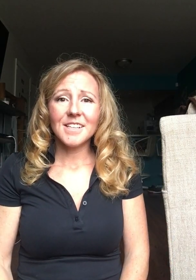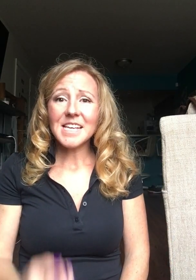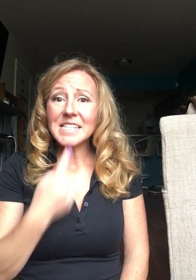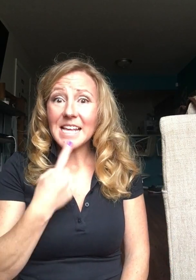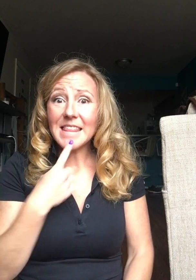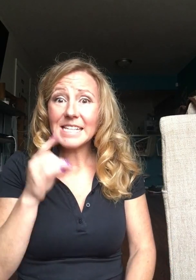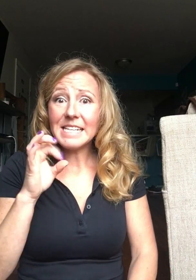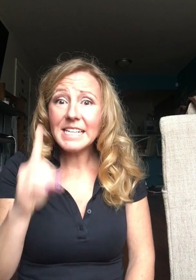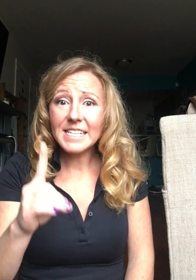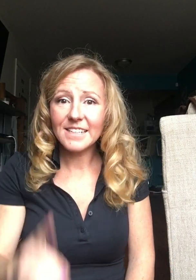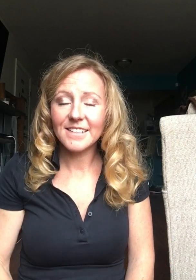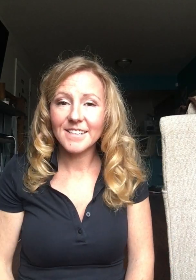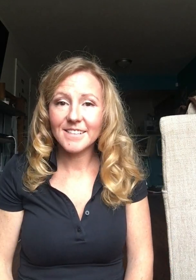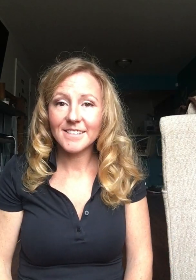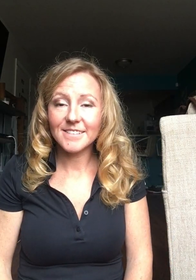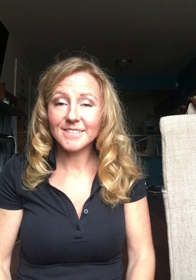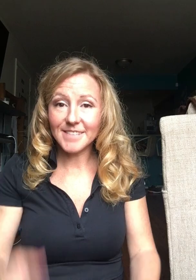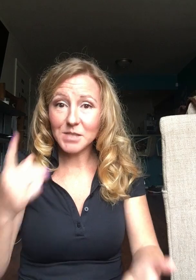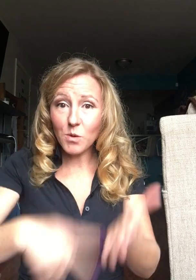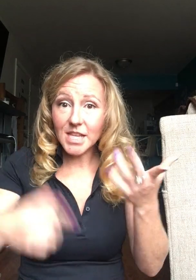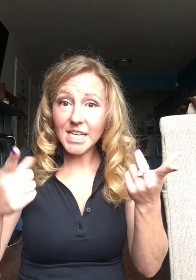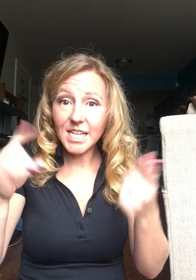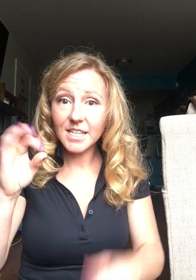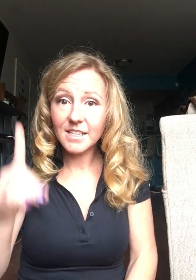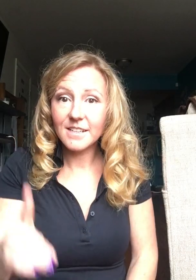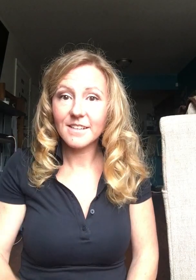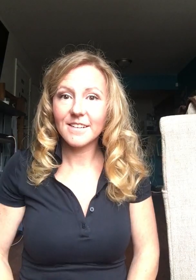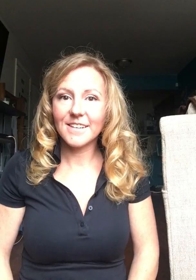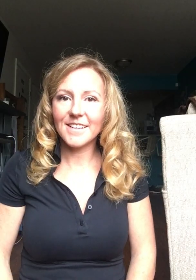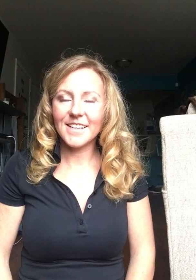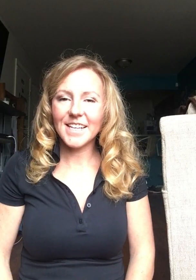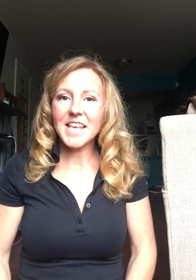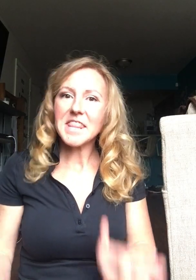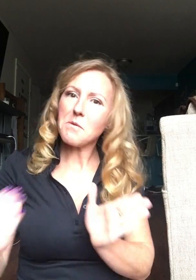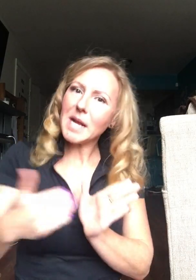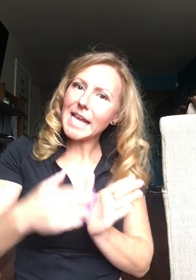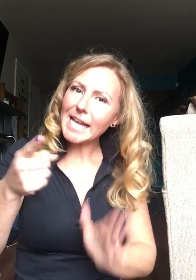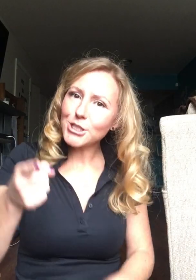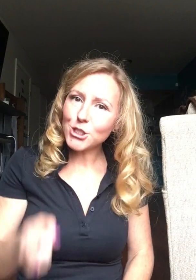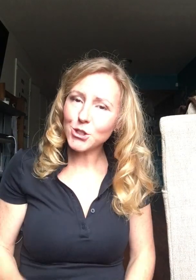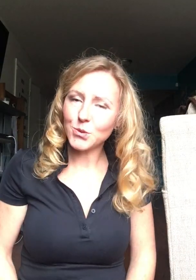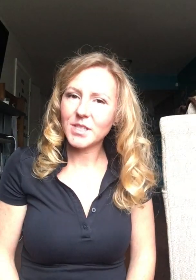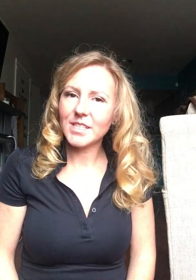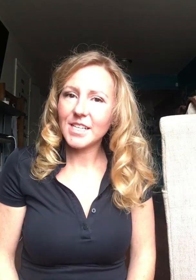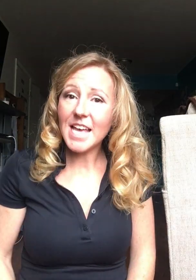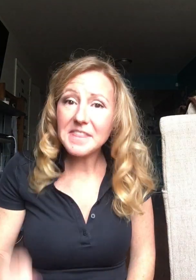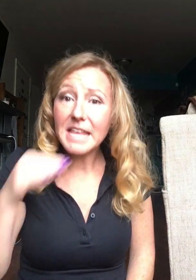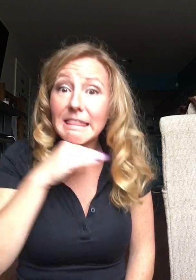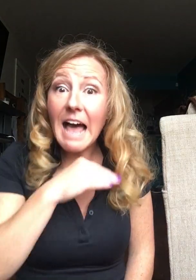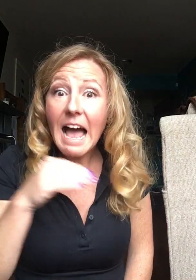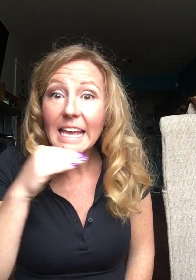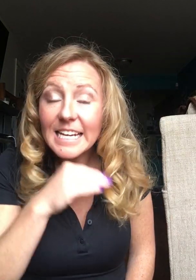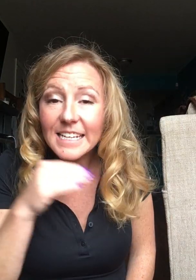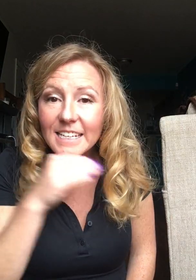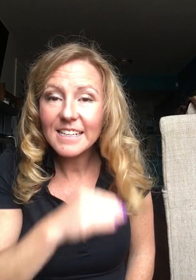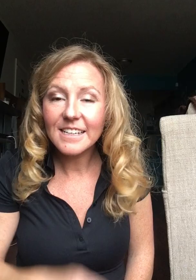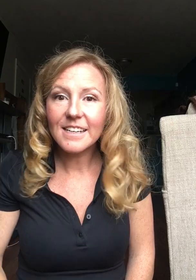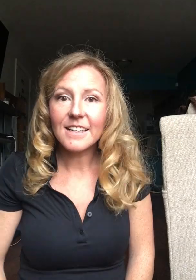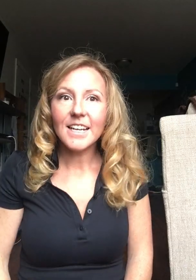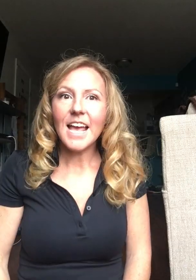He said they did. That's what they did. They went against you and they lied. And